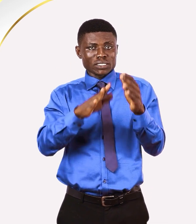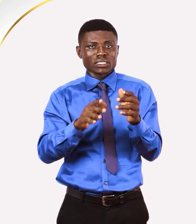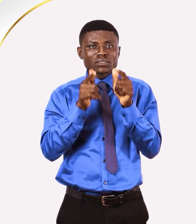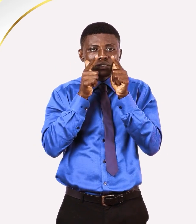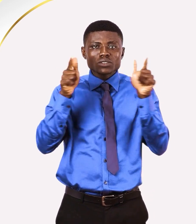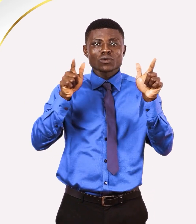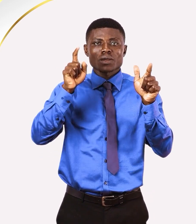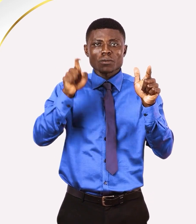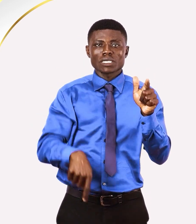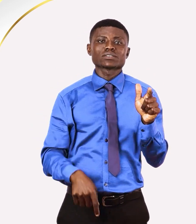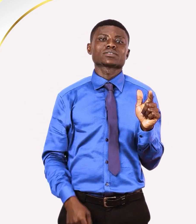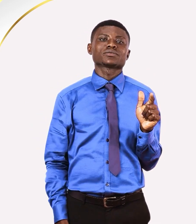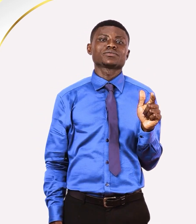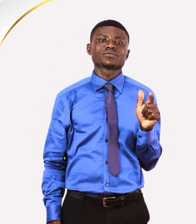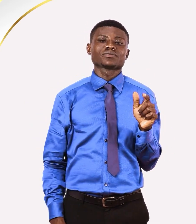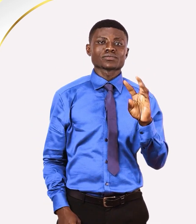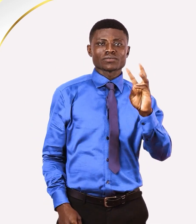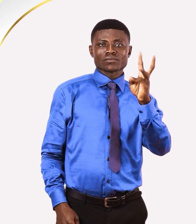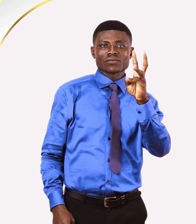and Accountant General.